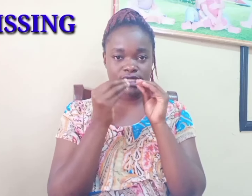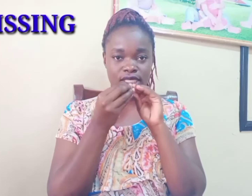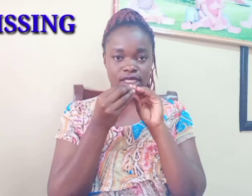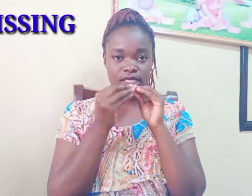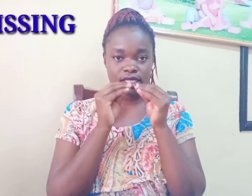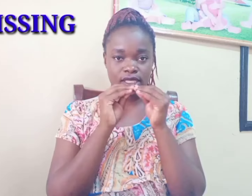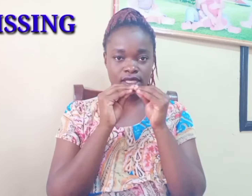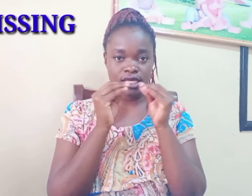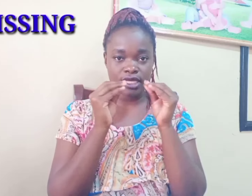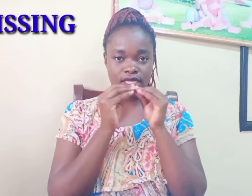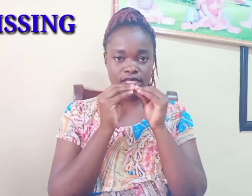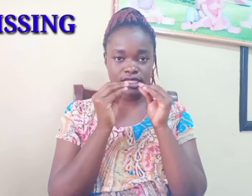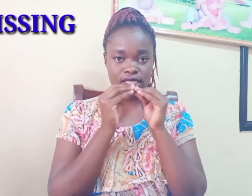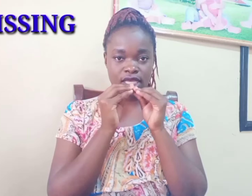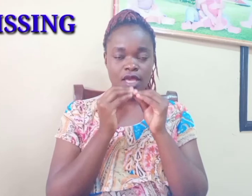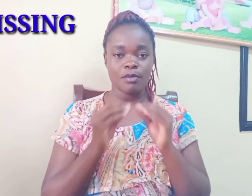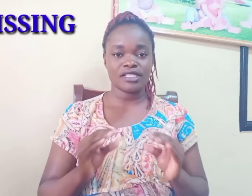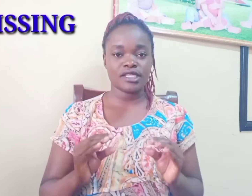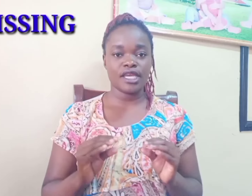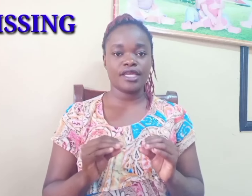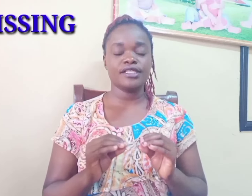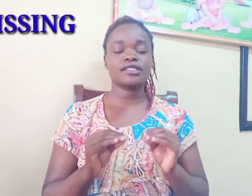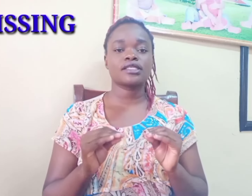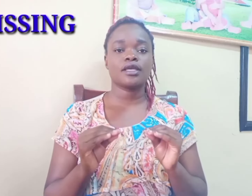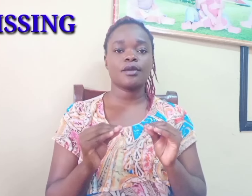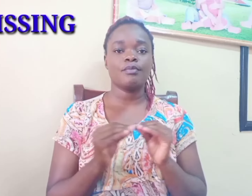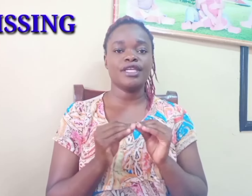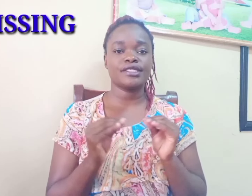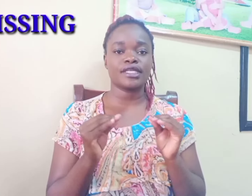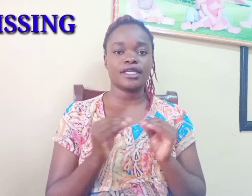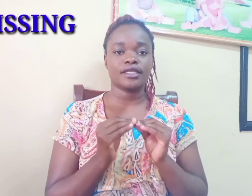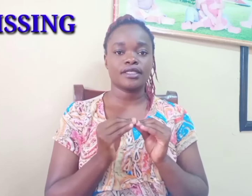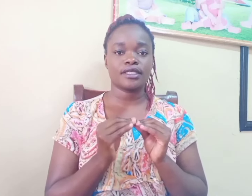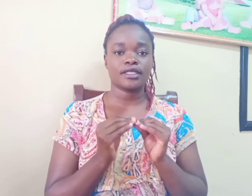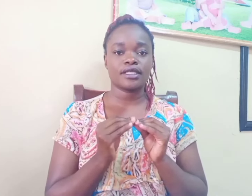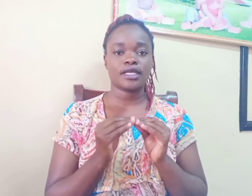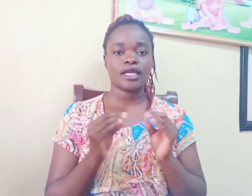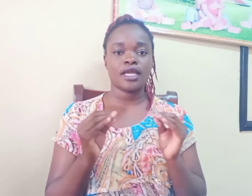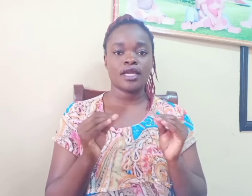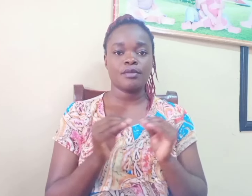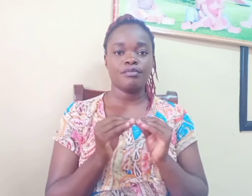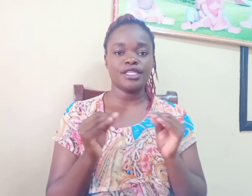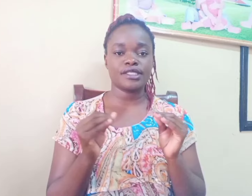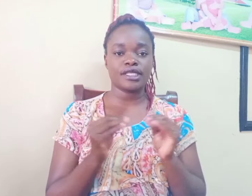kissing. Kissing. But here it's meeting. Meeting.